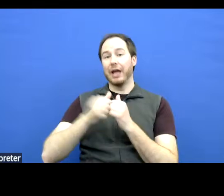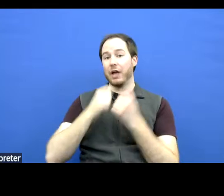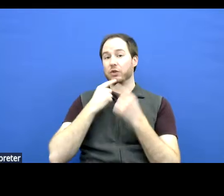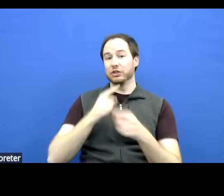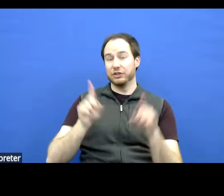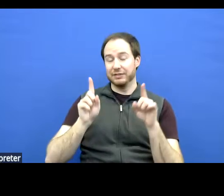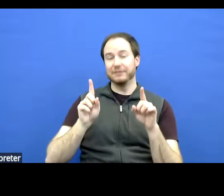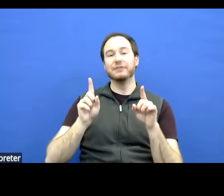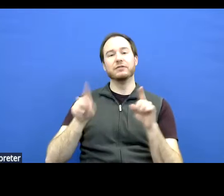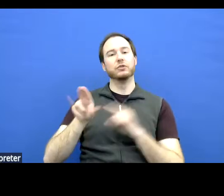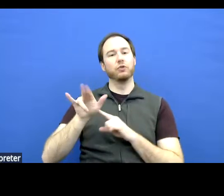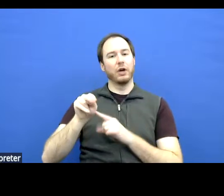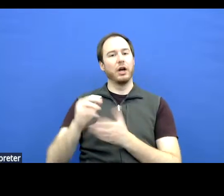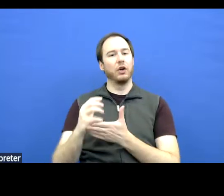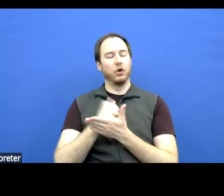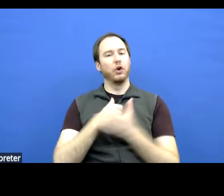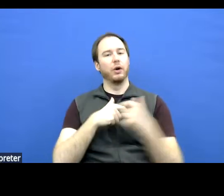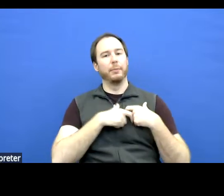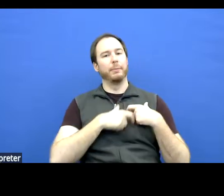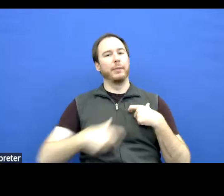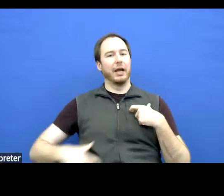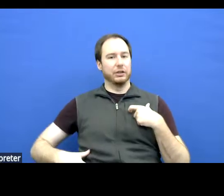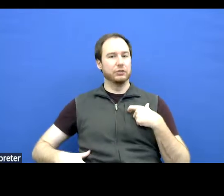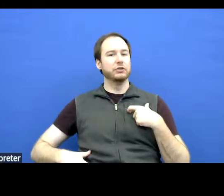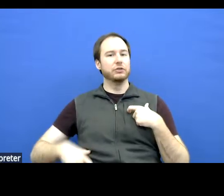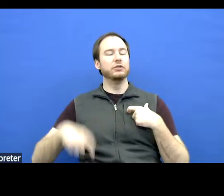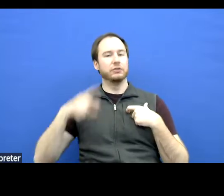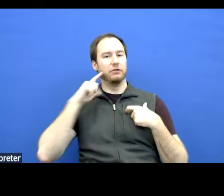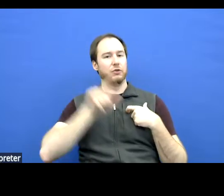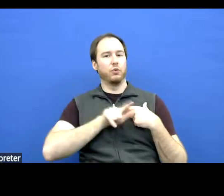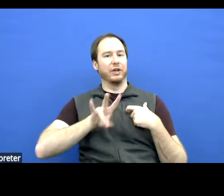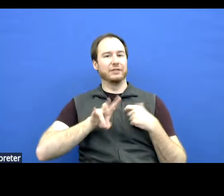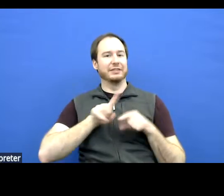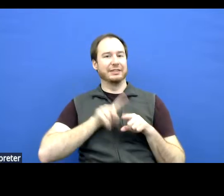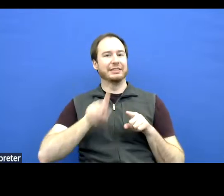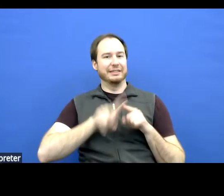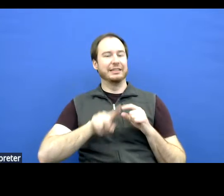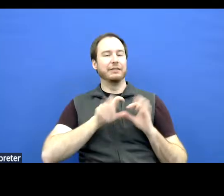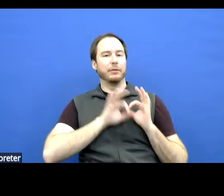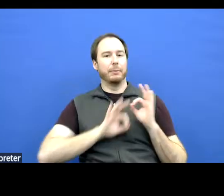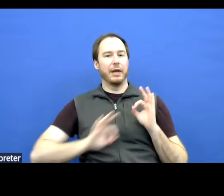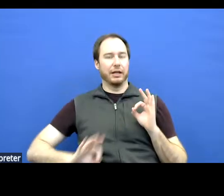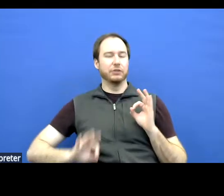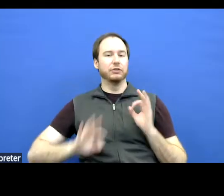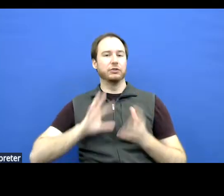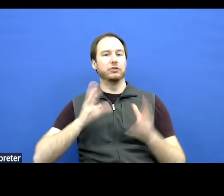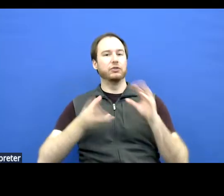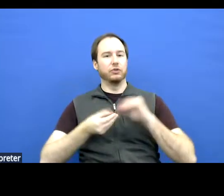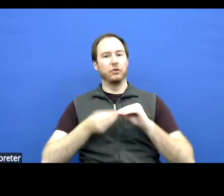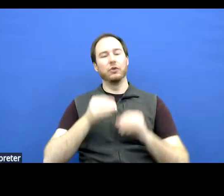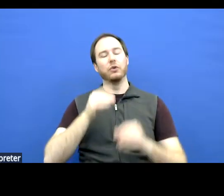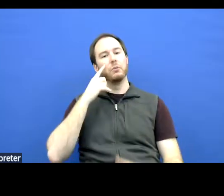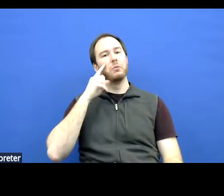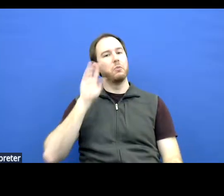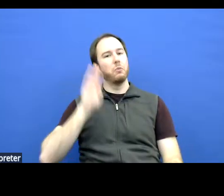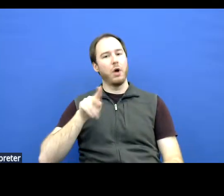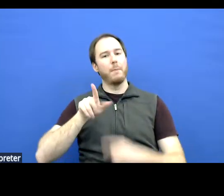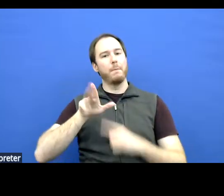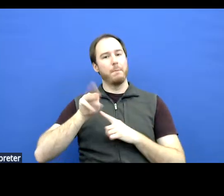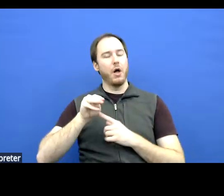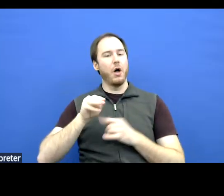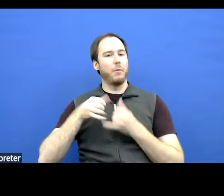rank, Ryan earned merit badges in 27 disciplines, earning him a Bronze Palm